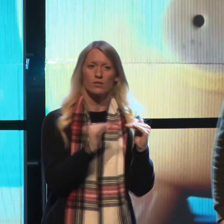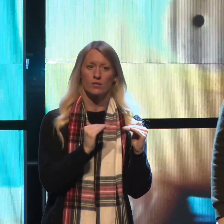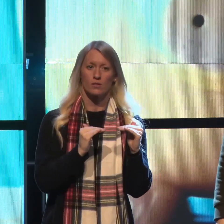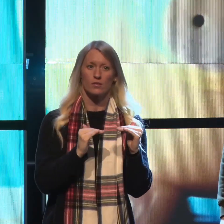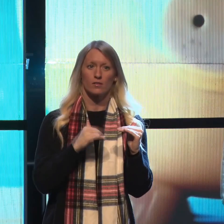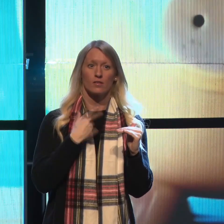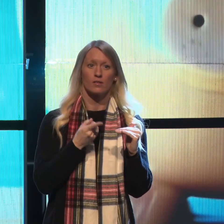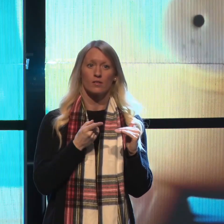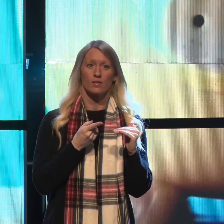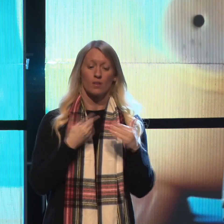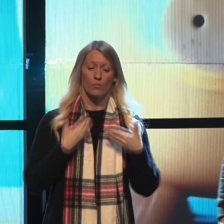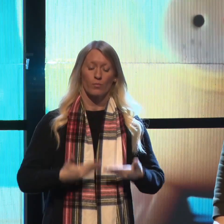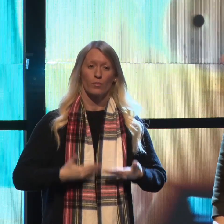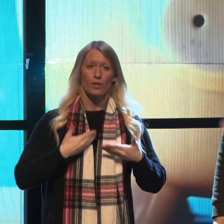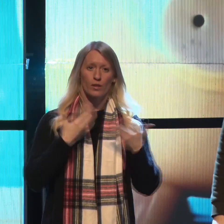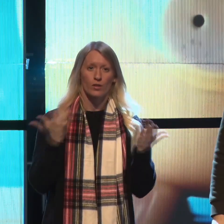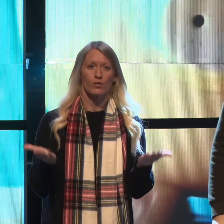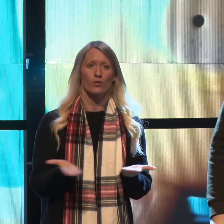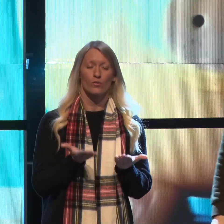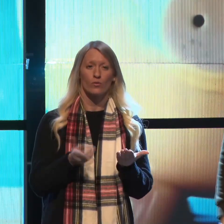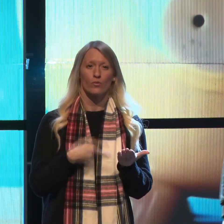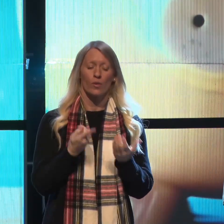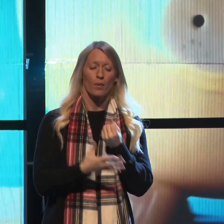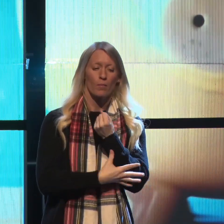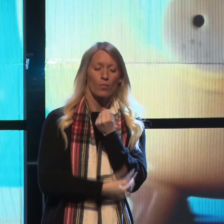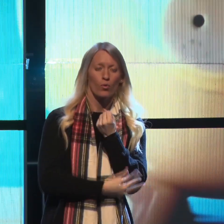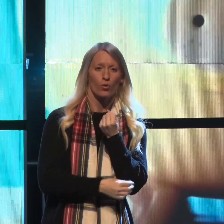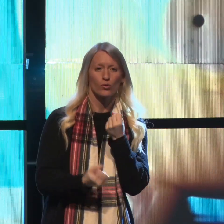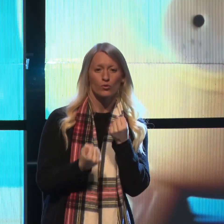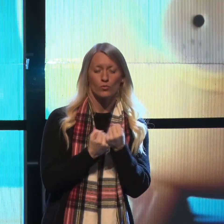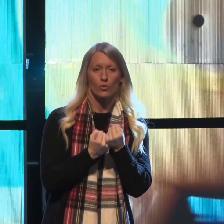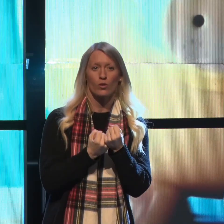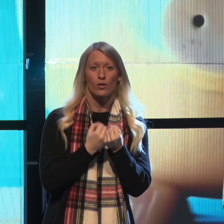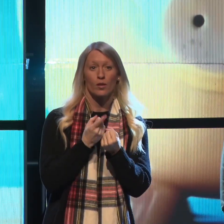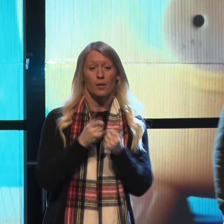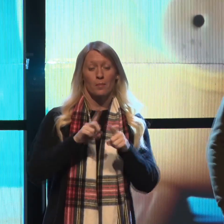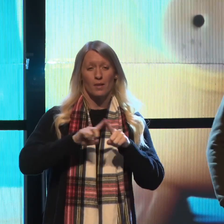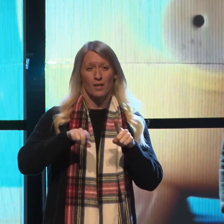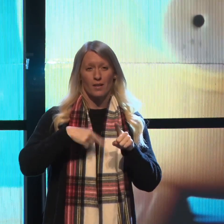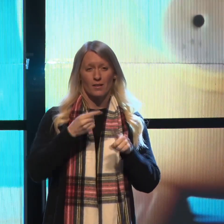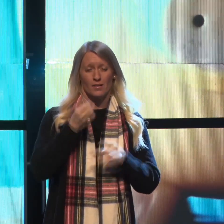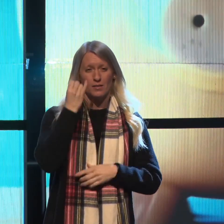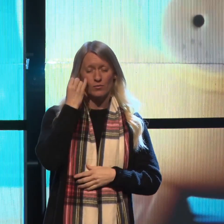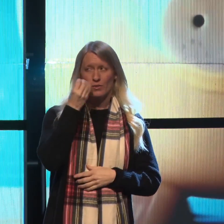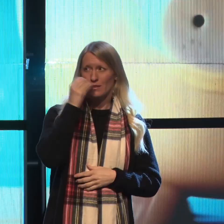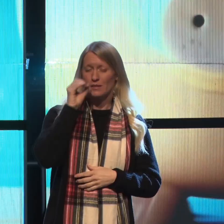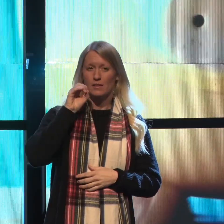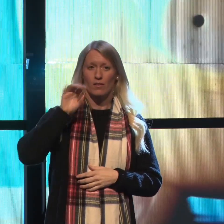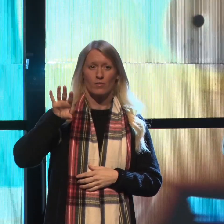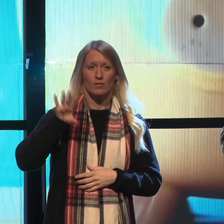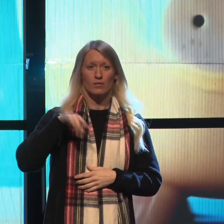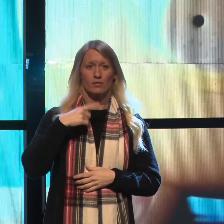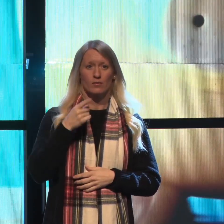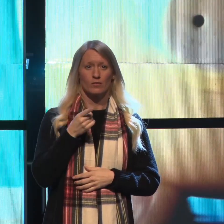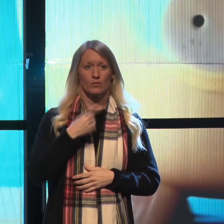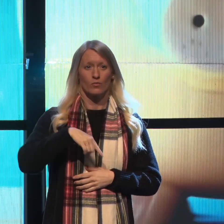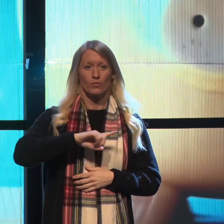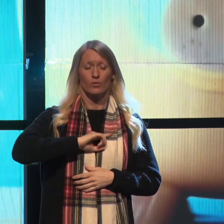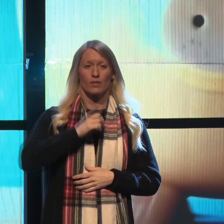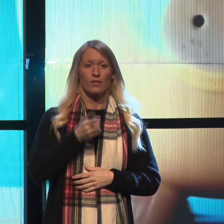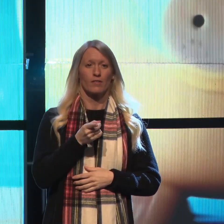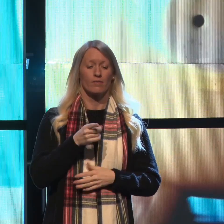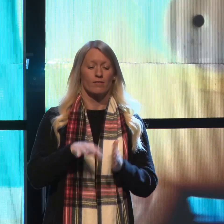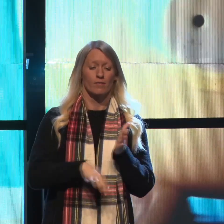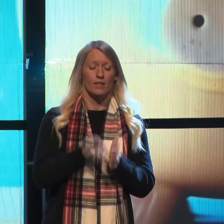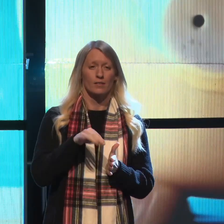of the poor into our way of being. But if we neglect certain things, then we'll find ourselves in peril. And so that's what's amazing